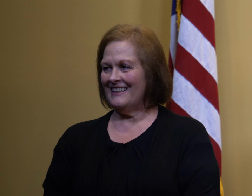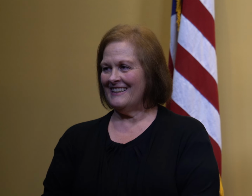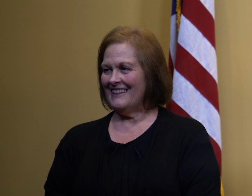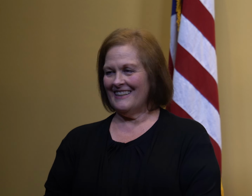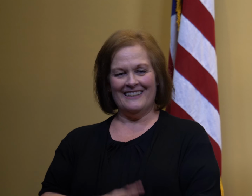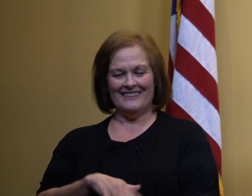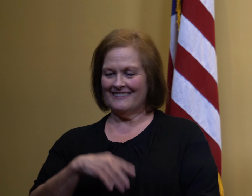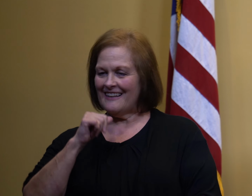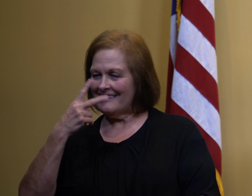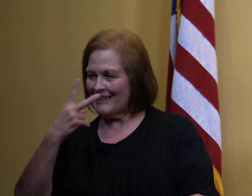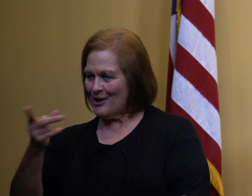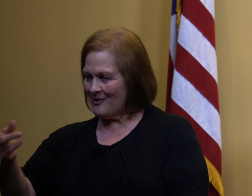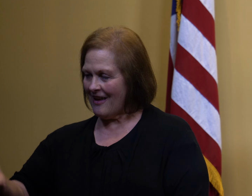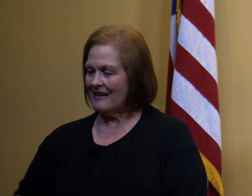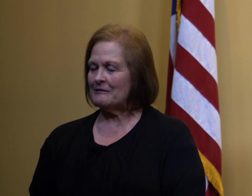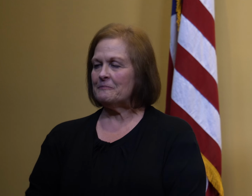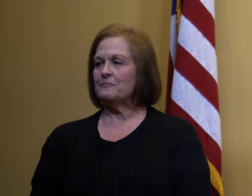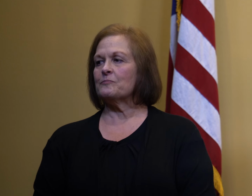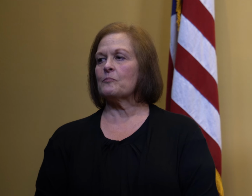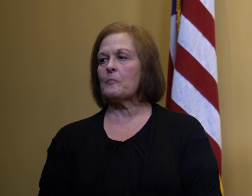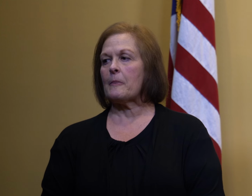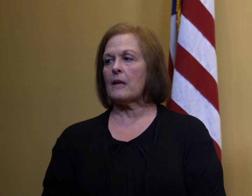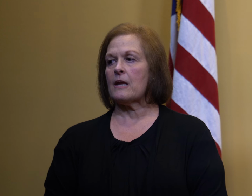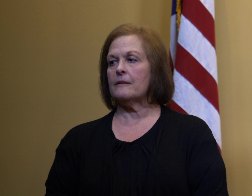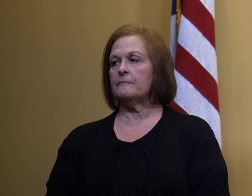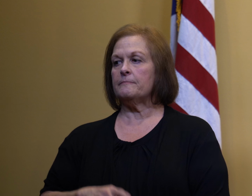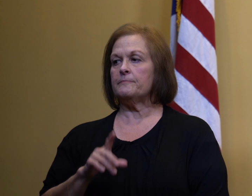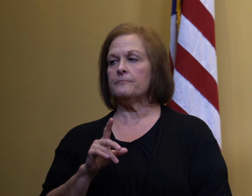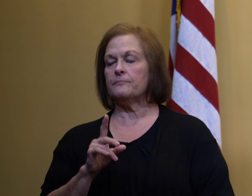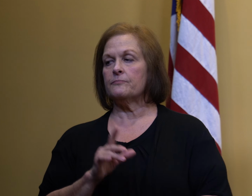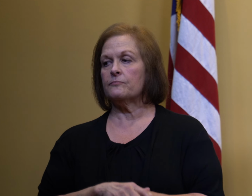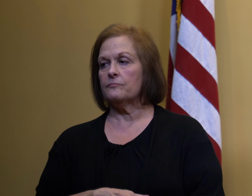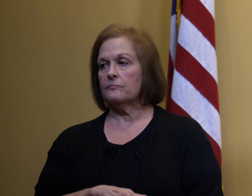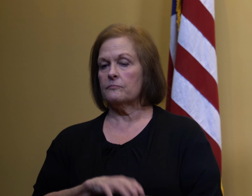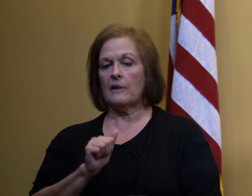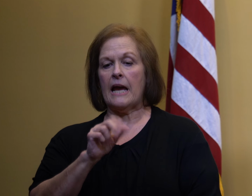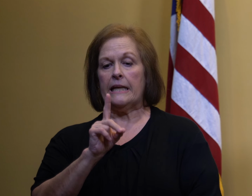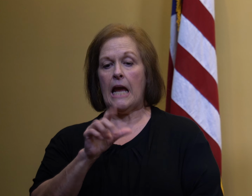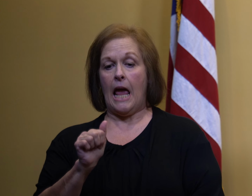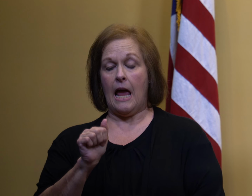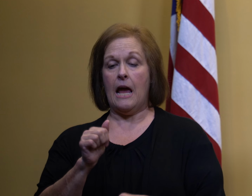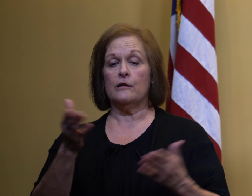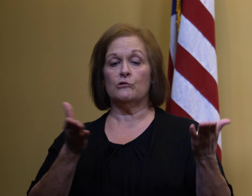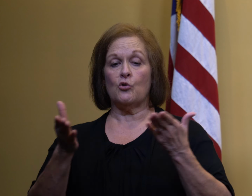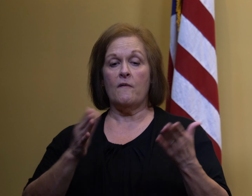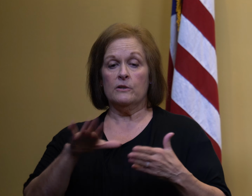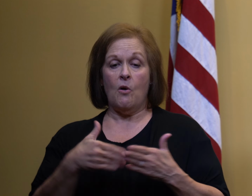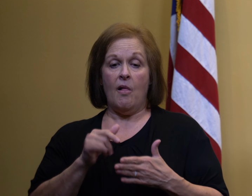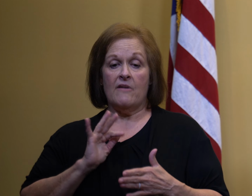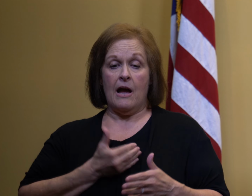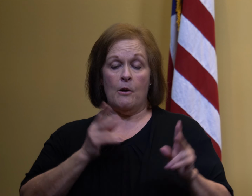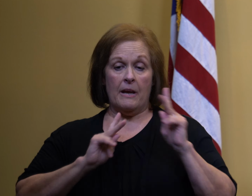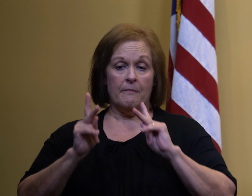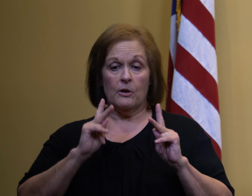eye contact. That's beautiful. Listen, the ADA and serving all of our citizens,